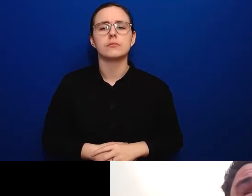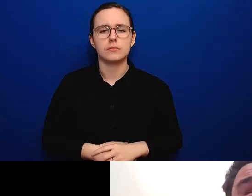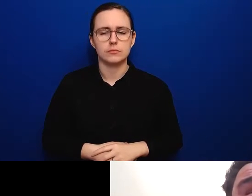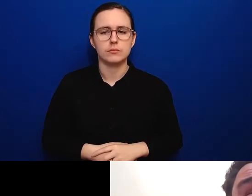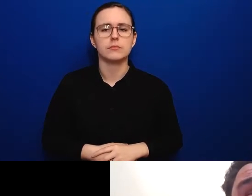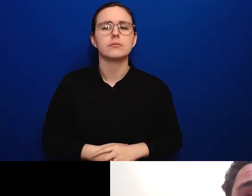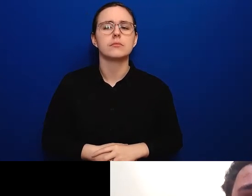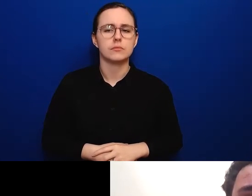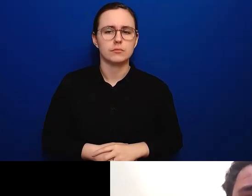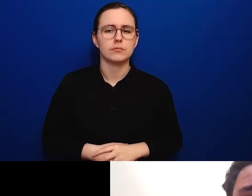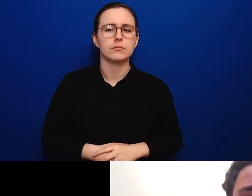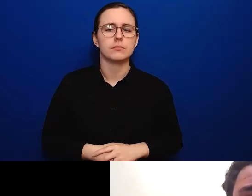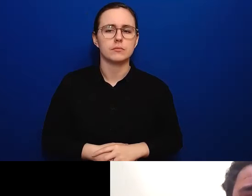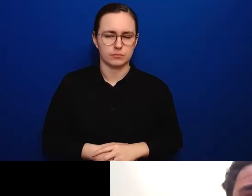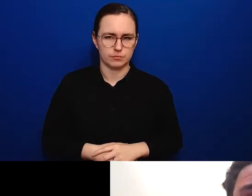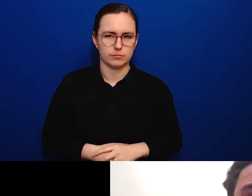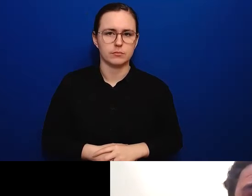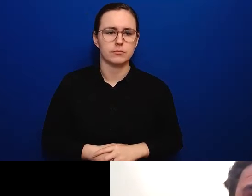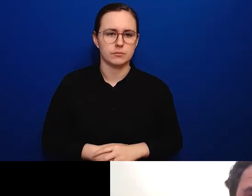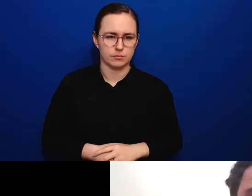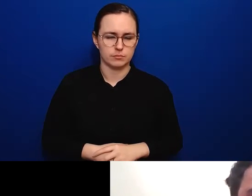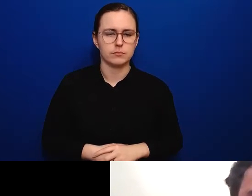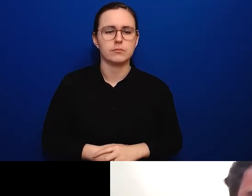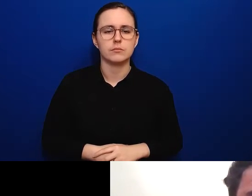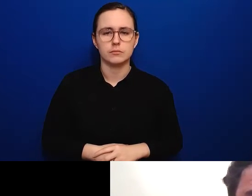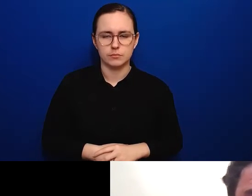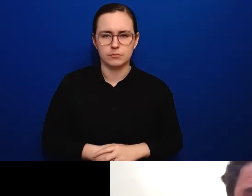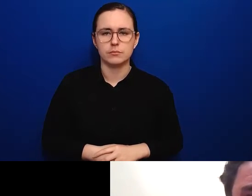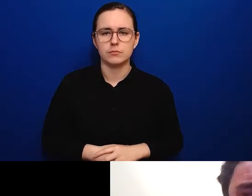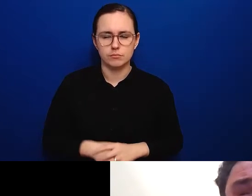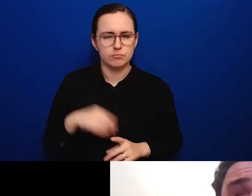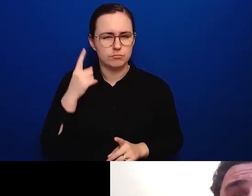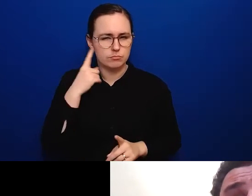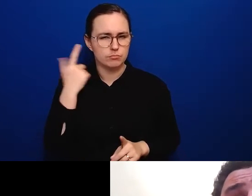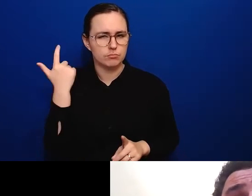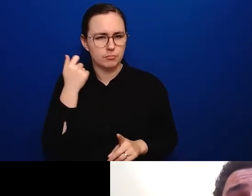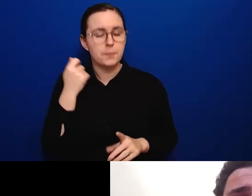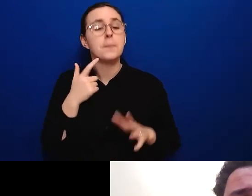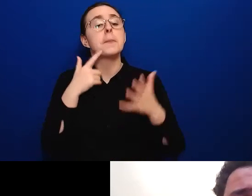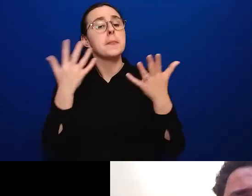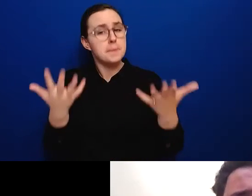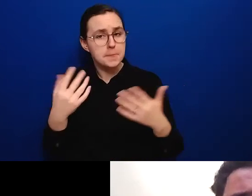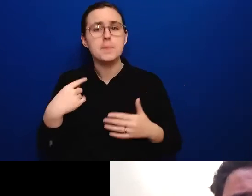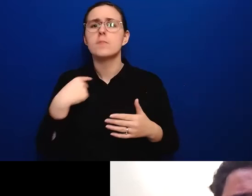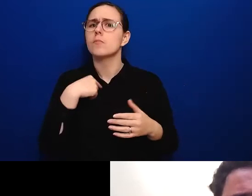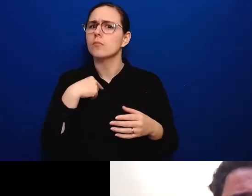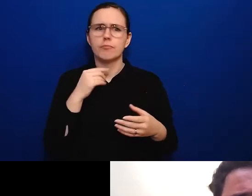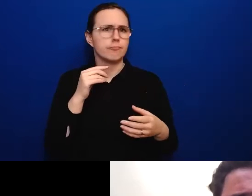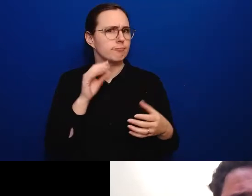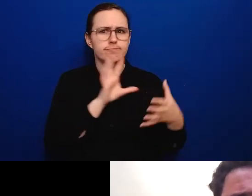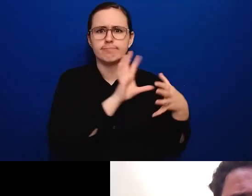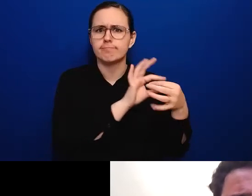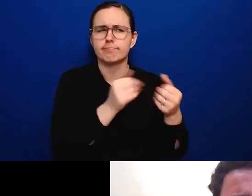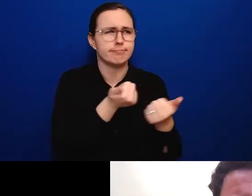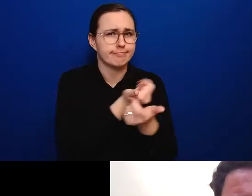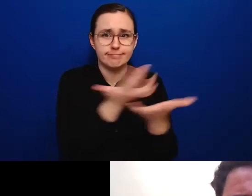opportunity to connect with the friends from the different disability constituencies, and it realizes me the Helen Keller quote. It says,